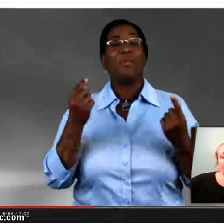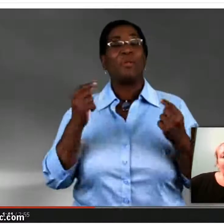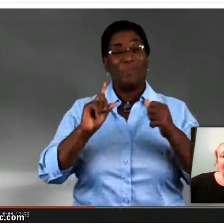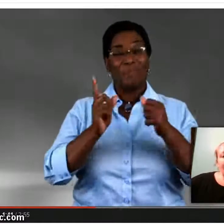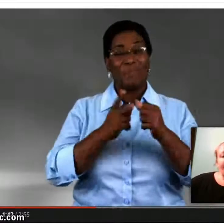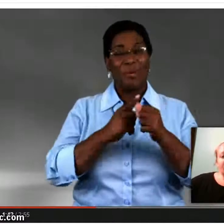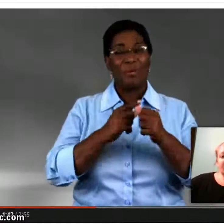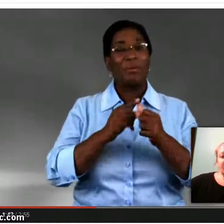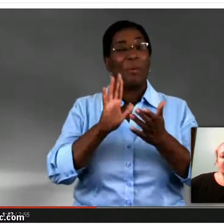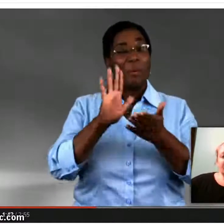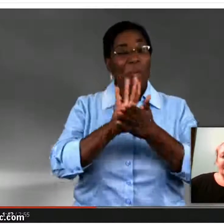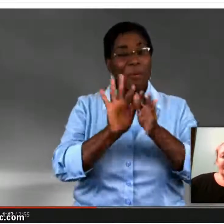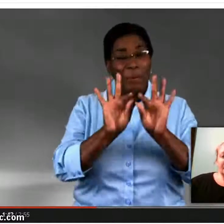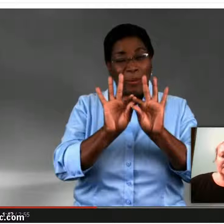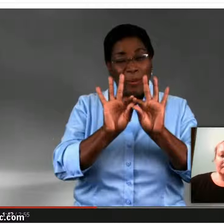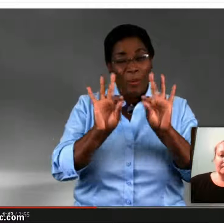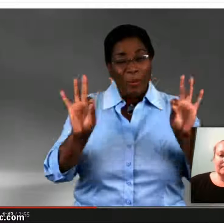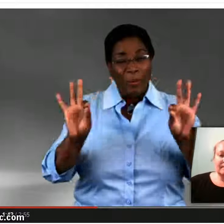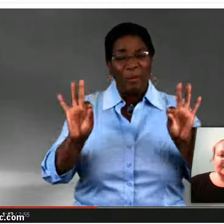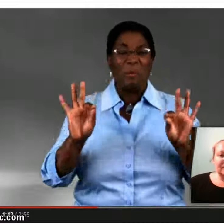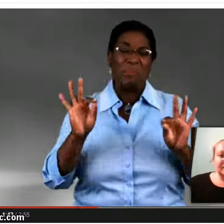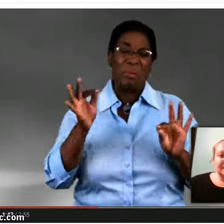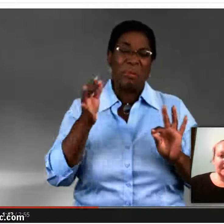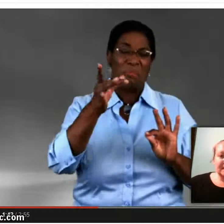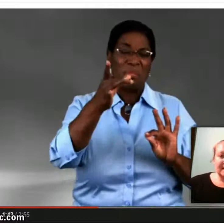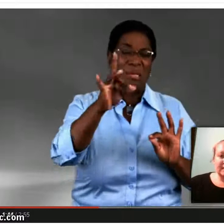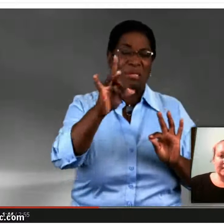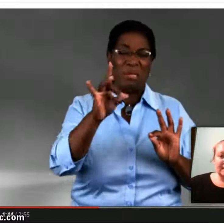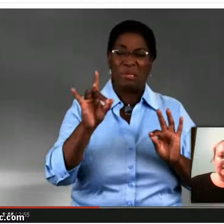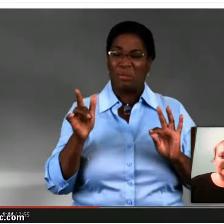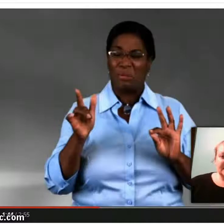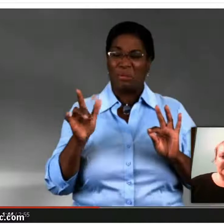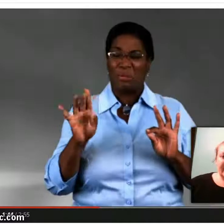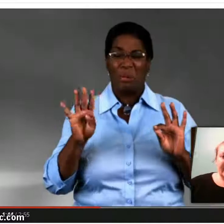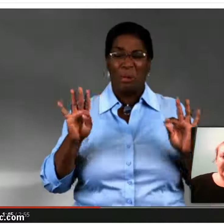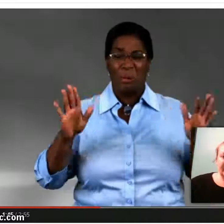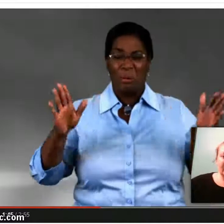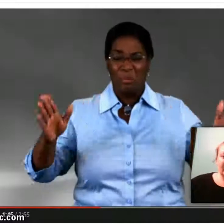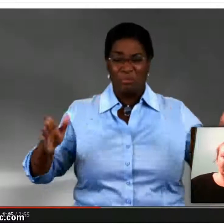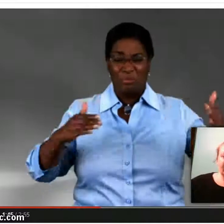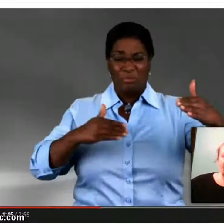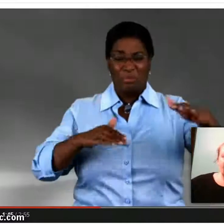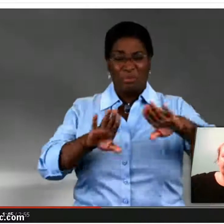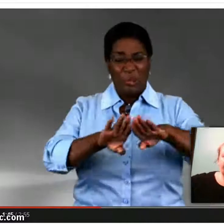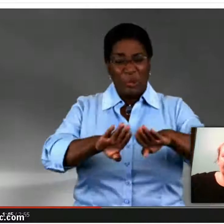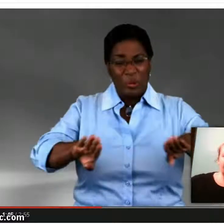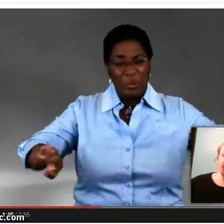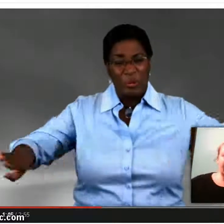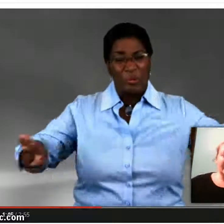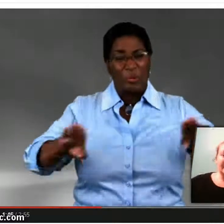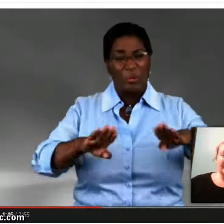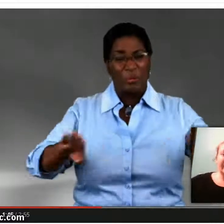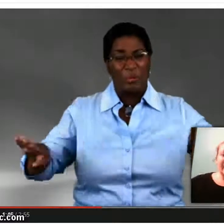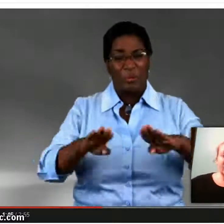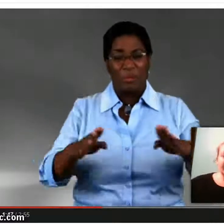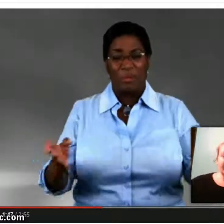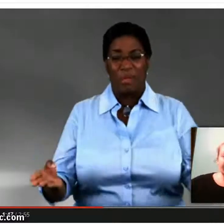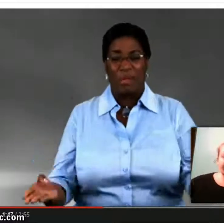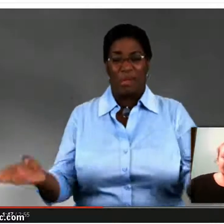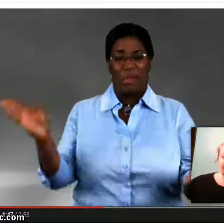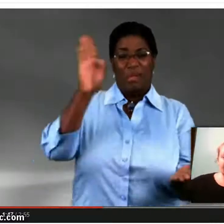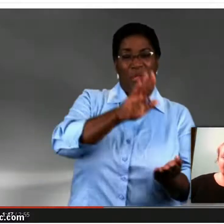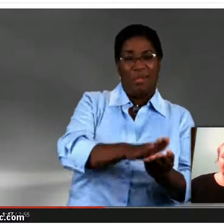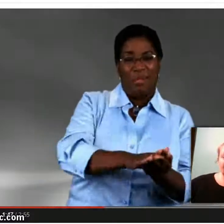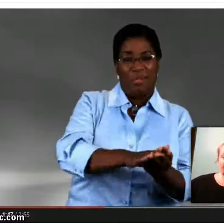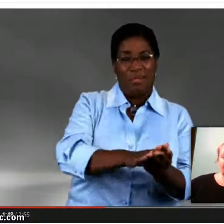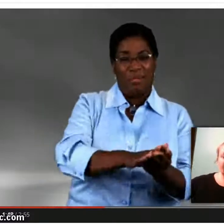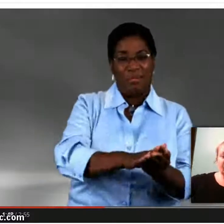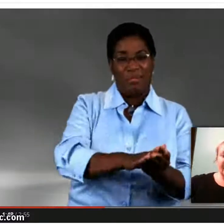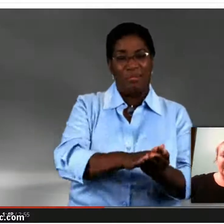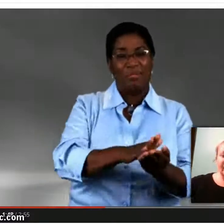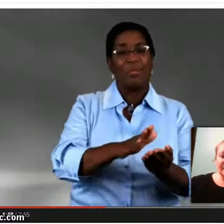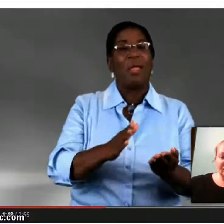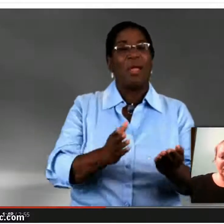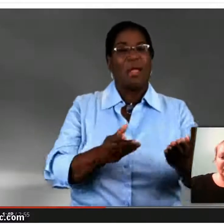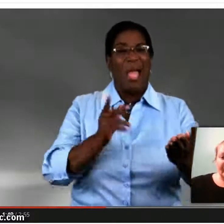The petals take special details into making it and folding it. But first, this is what you need to do. You take your tissue